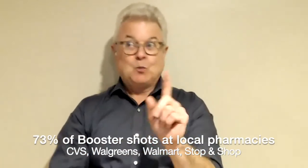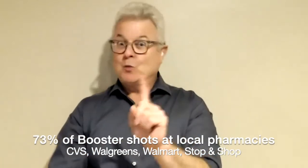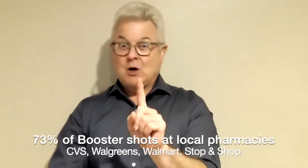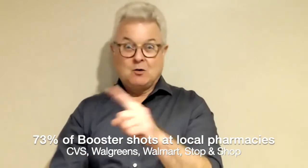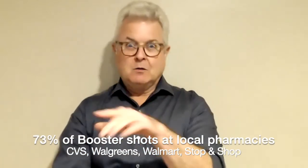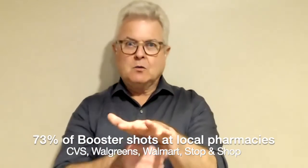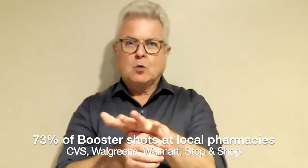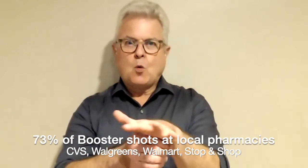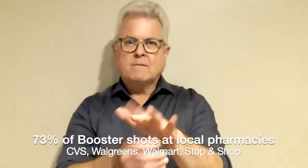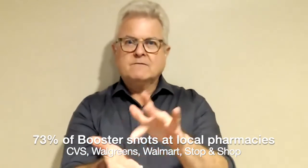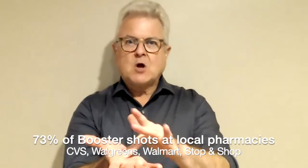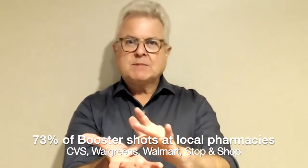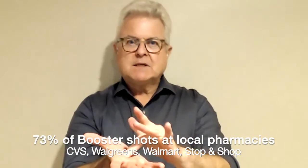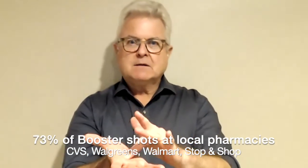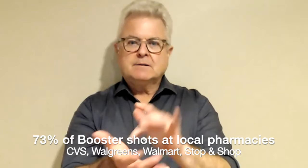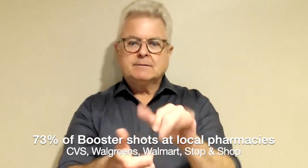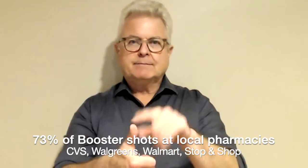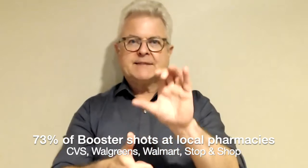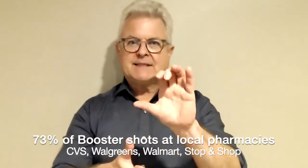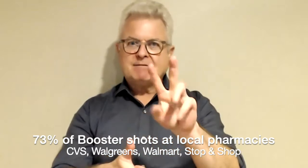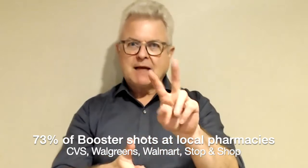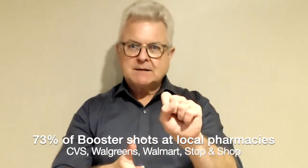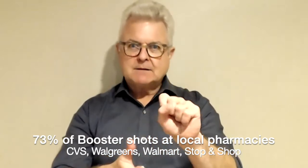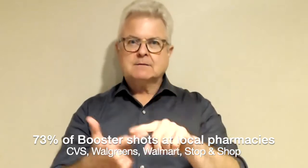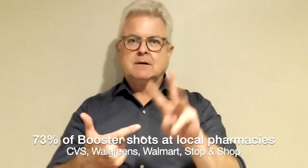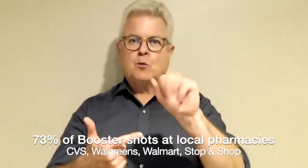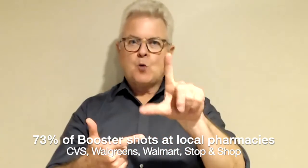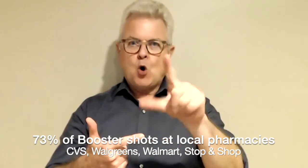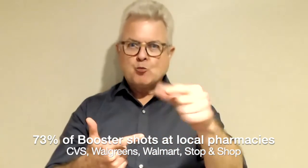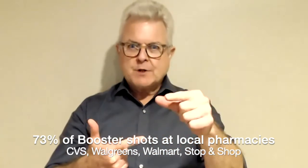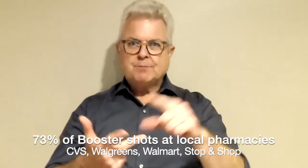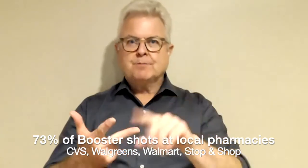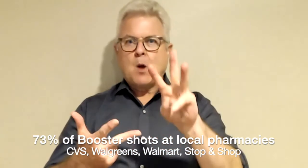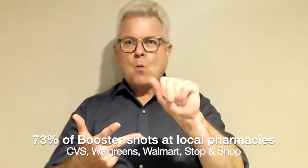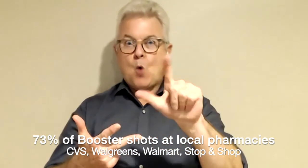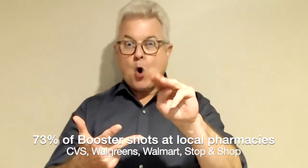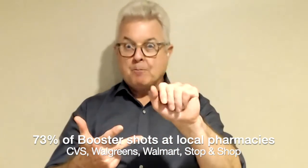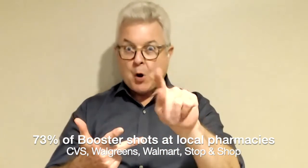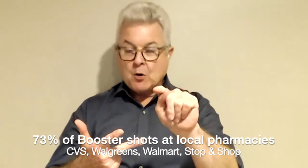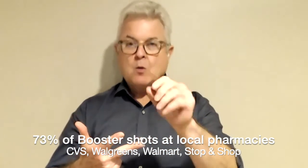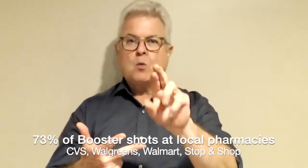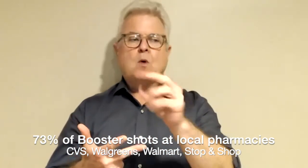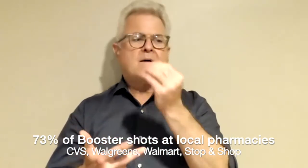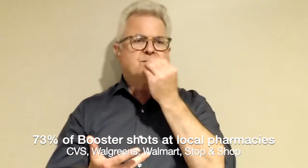their boosters were basically done at the local pharmacies, such as CVS, Walgreens,